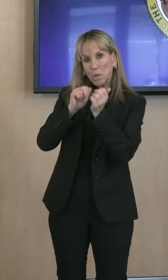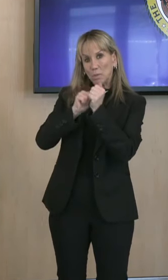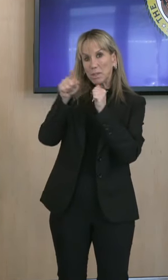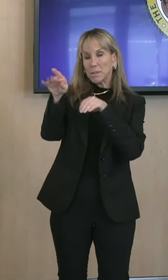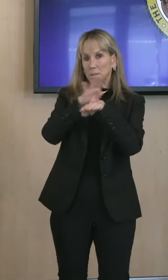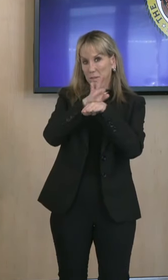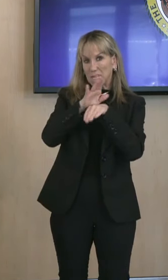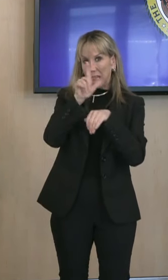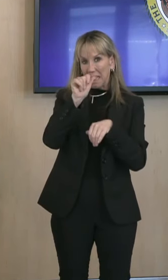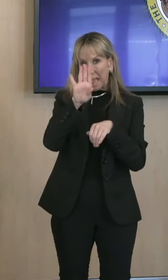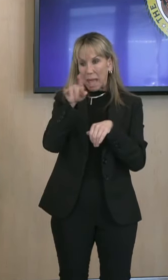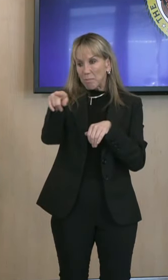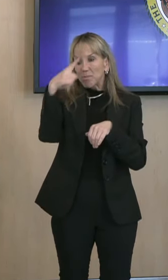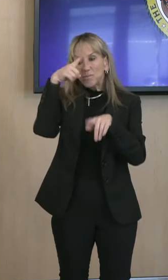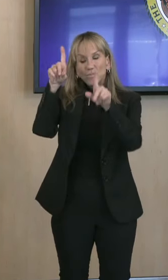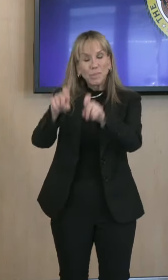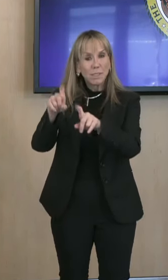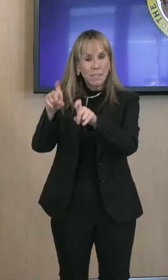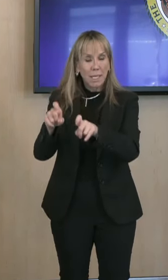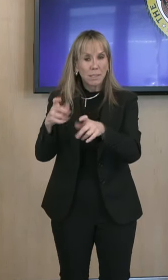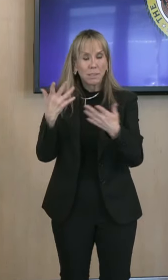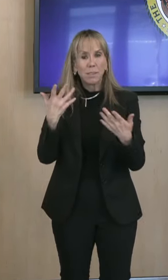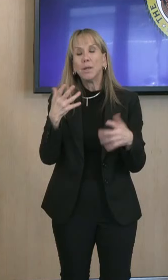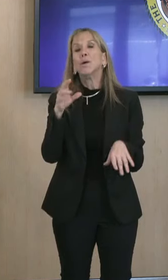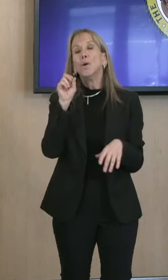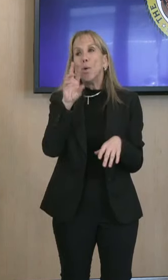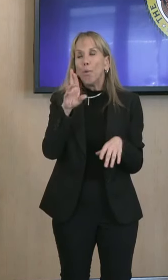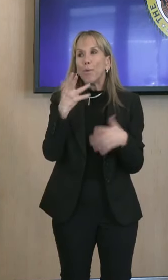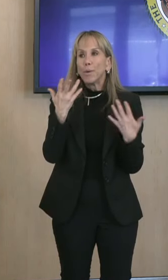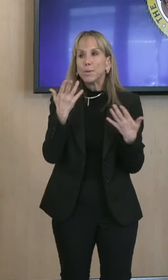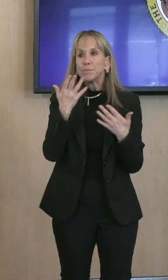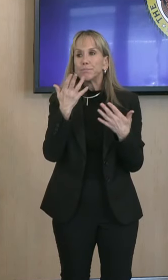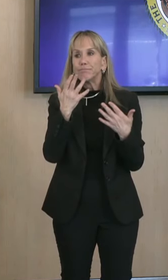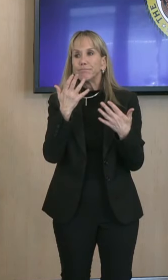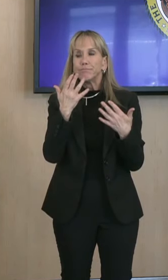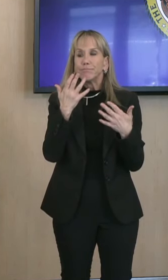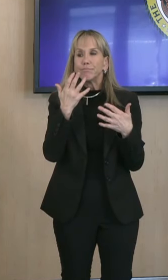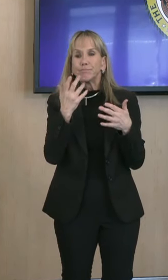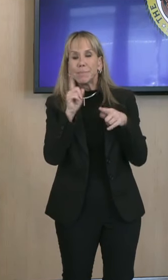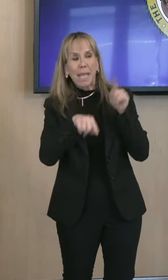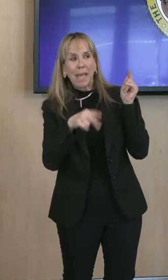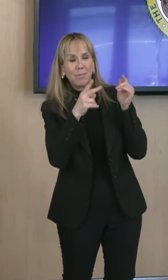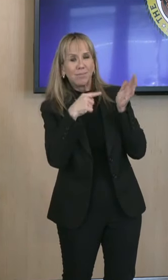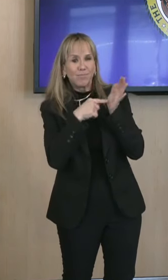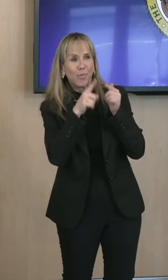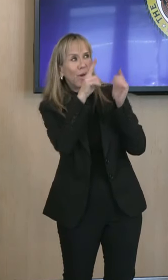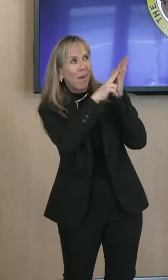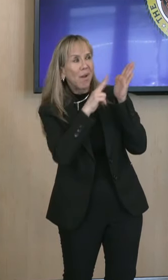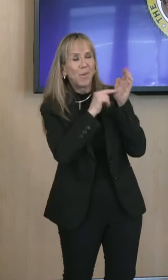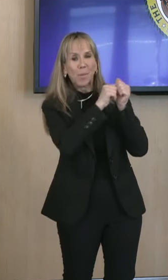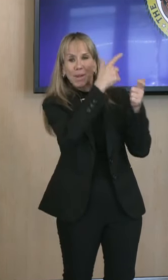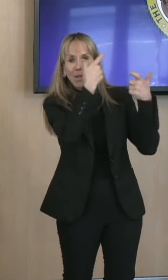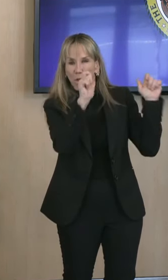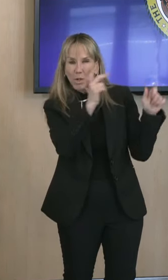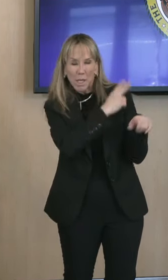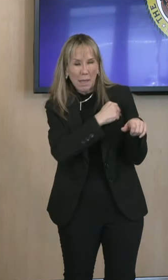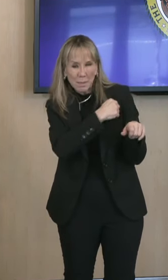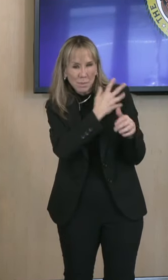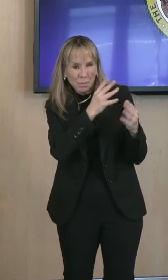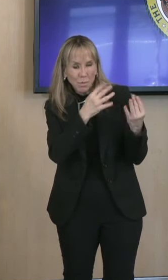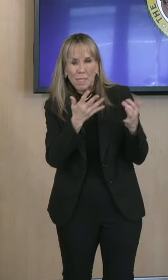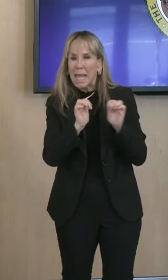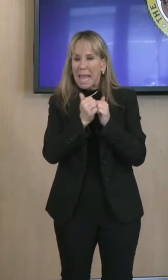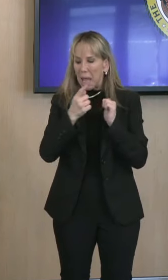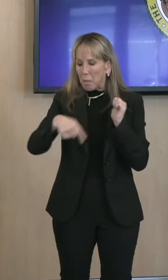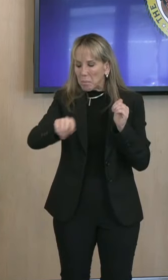are doing the tests, or are large-scale hospital providers, how are they able to